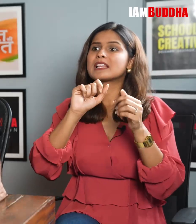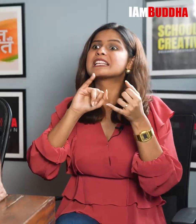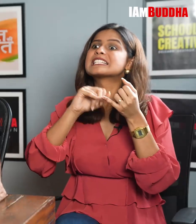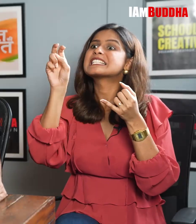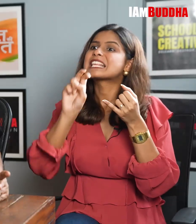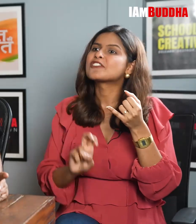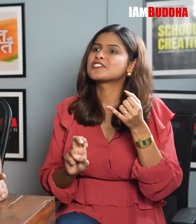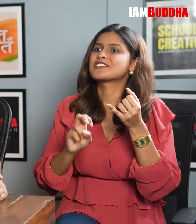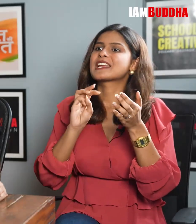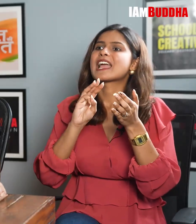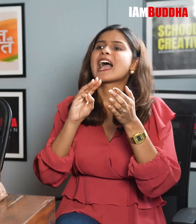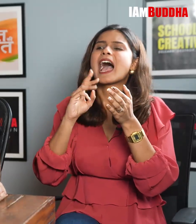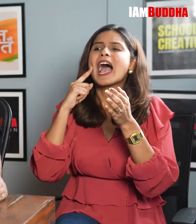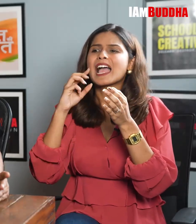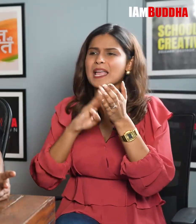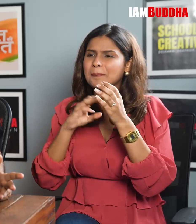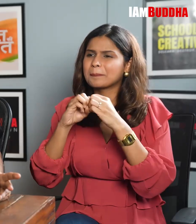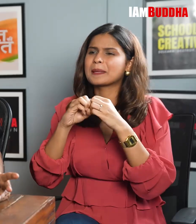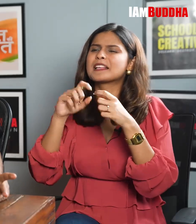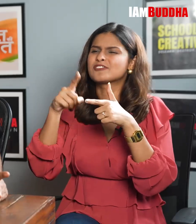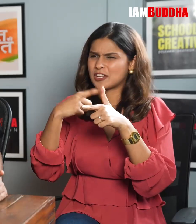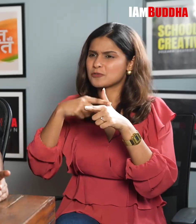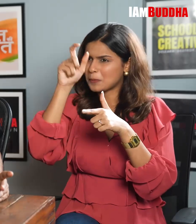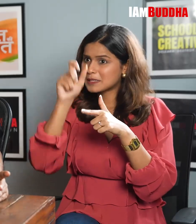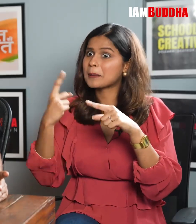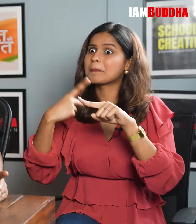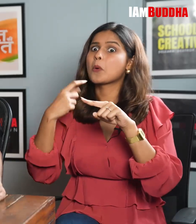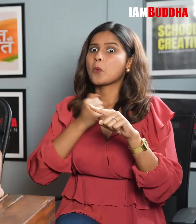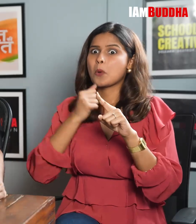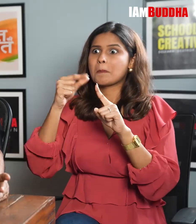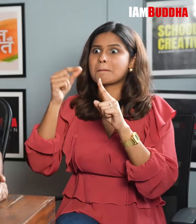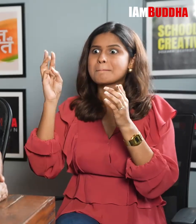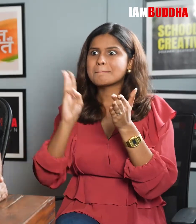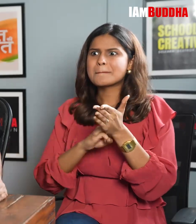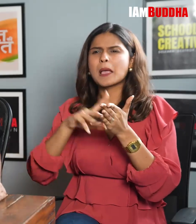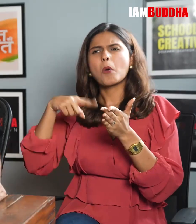of INB, Mr. Jaju. And our Prime Minister is also